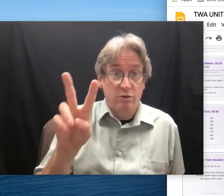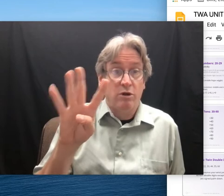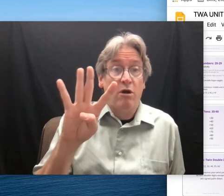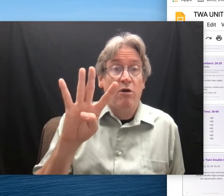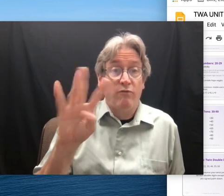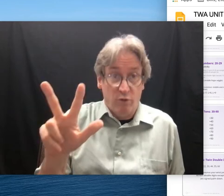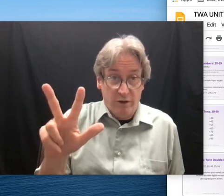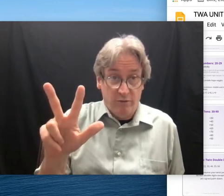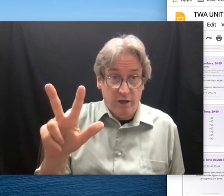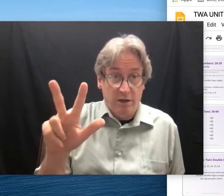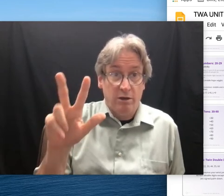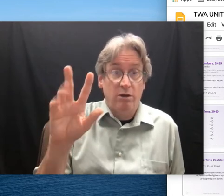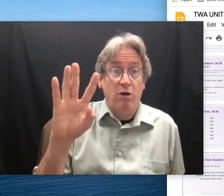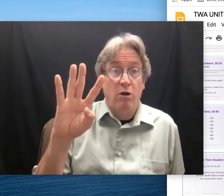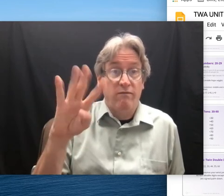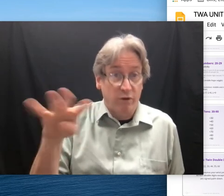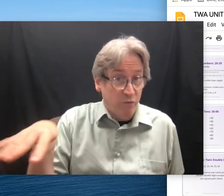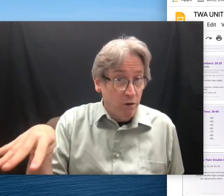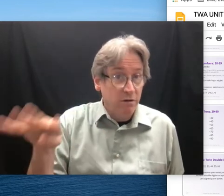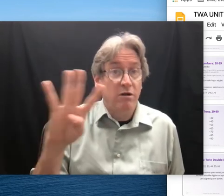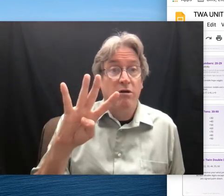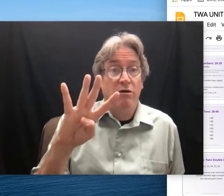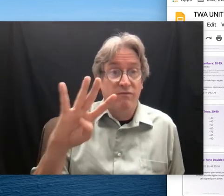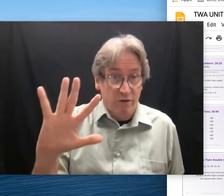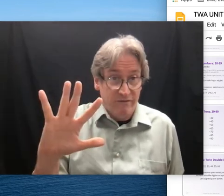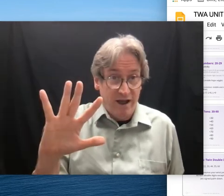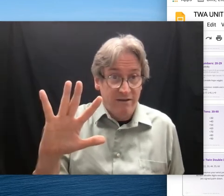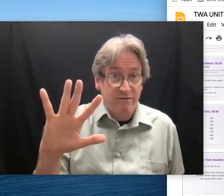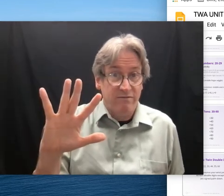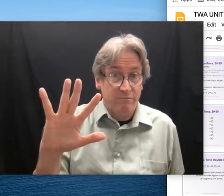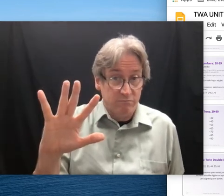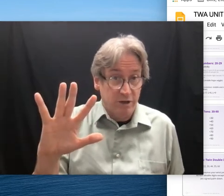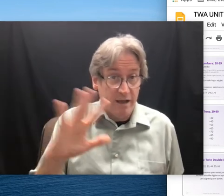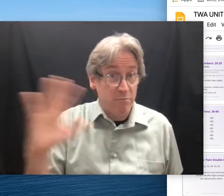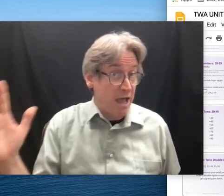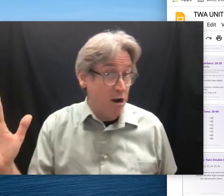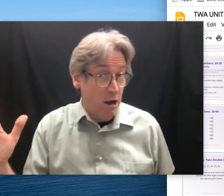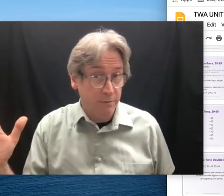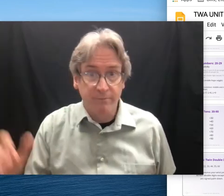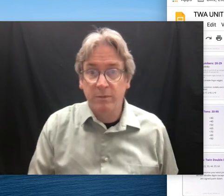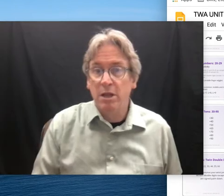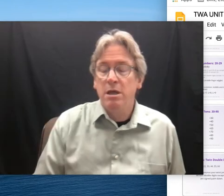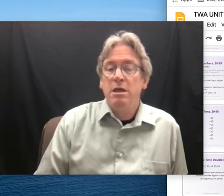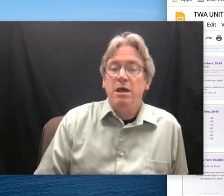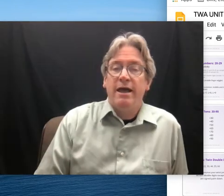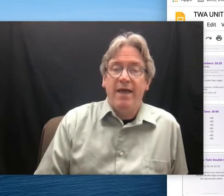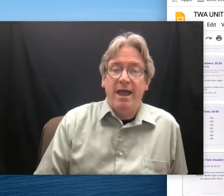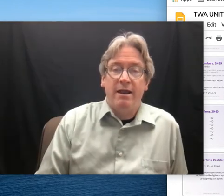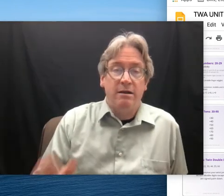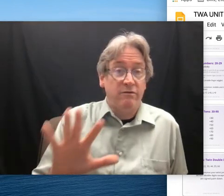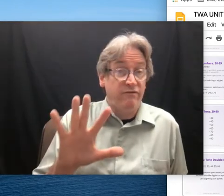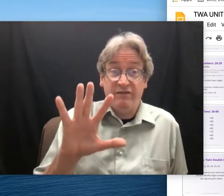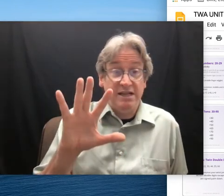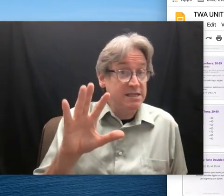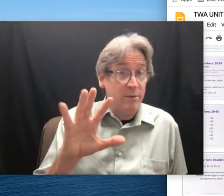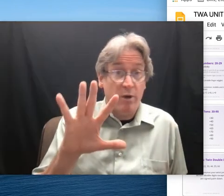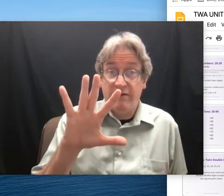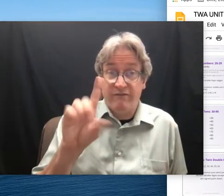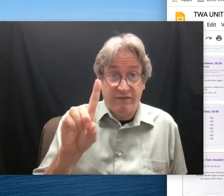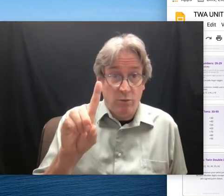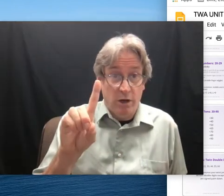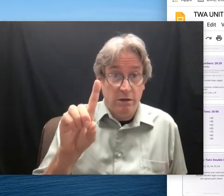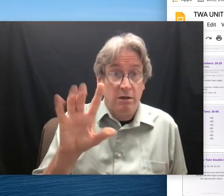42, 43, 44, 45, okay, and on. And then 50s,